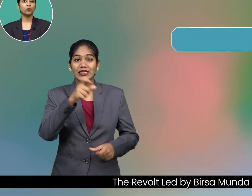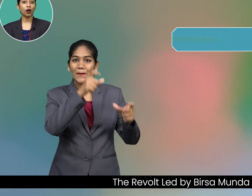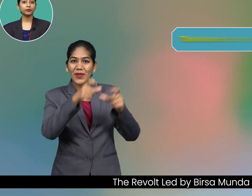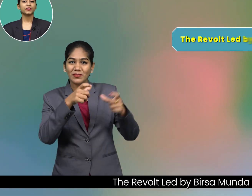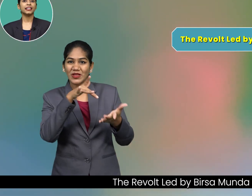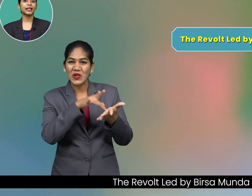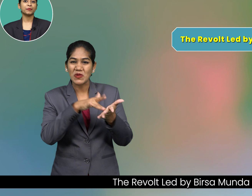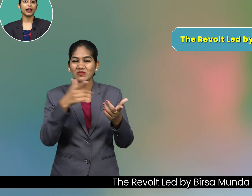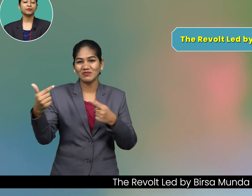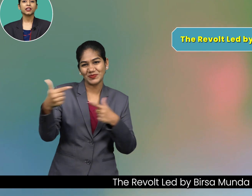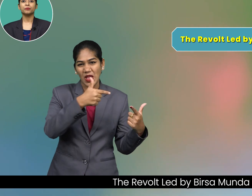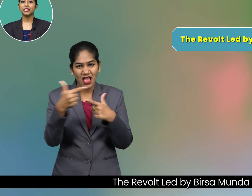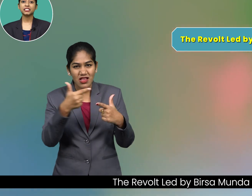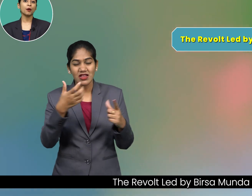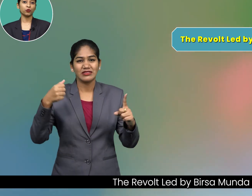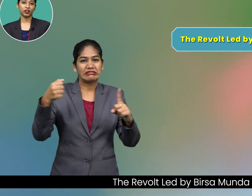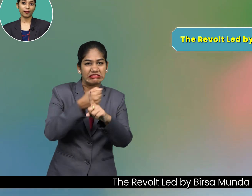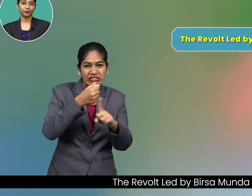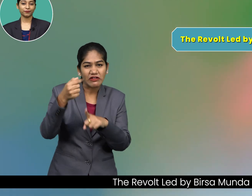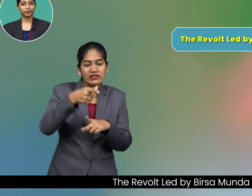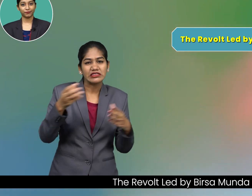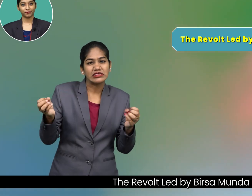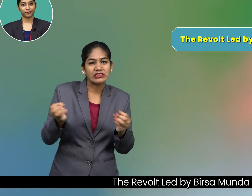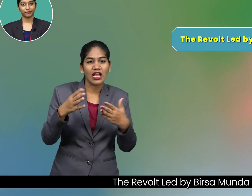The revolt, led by Birsa Munda,